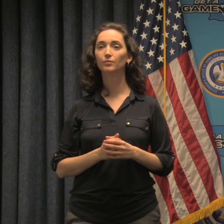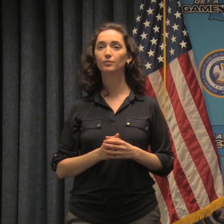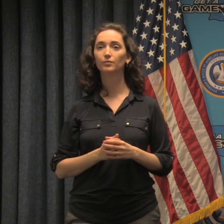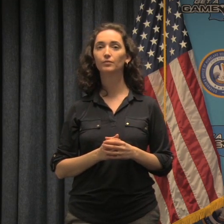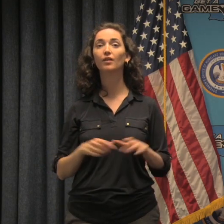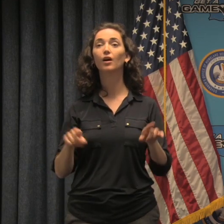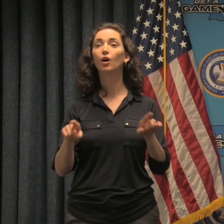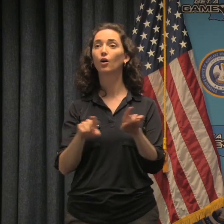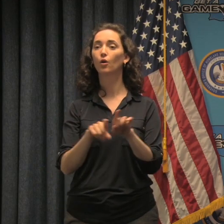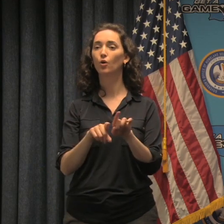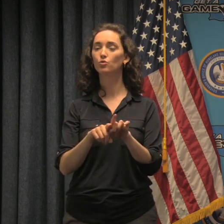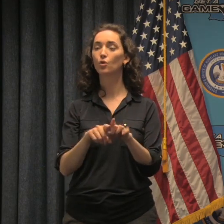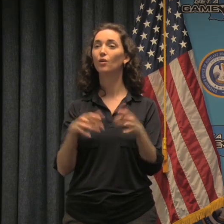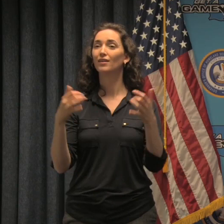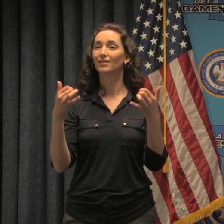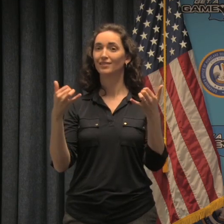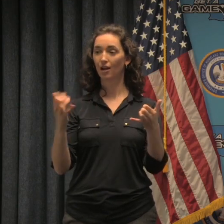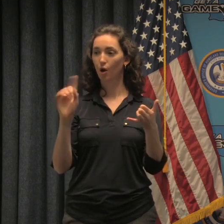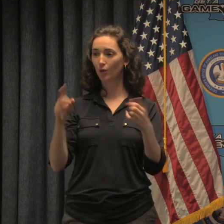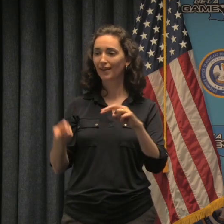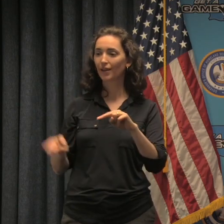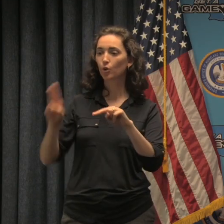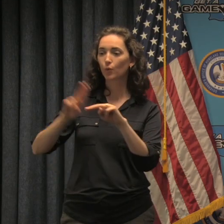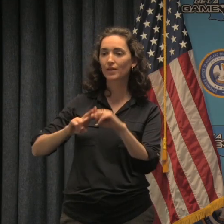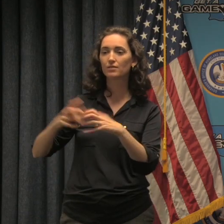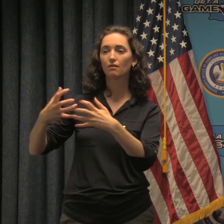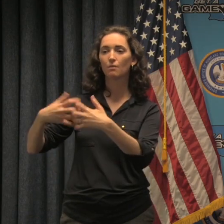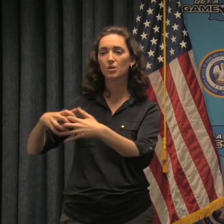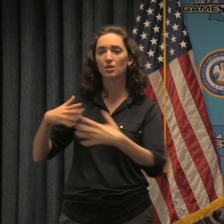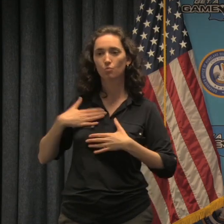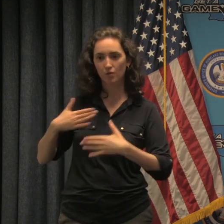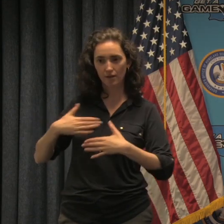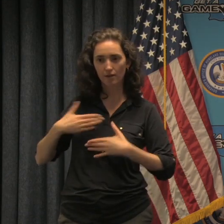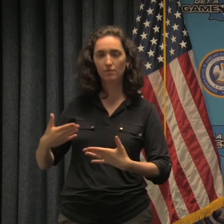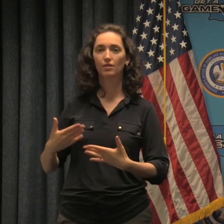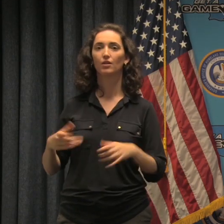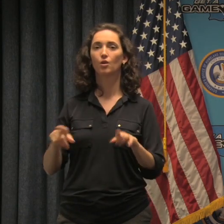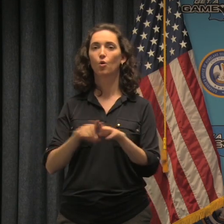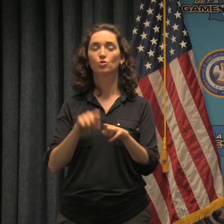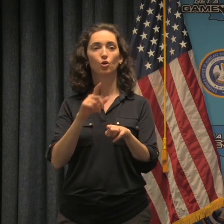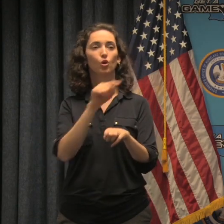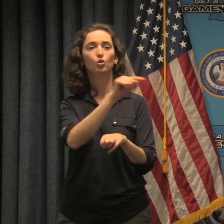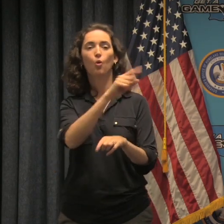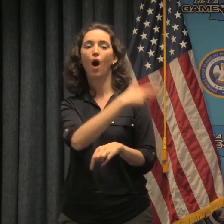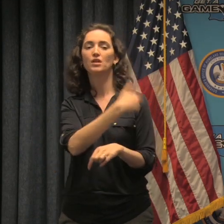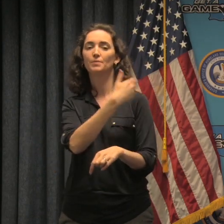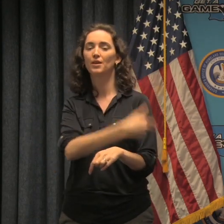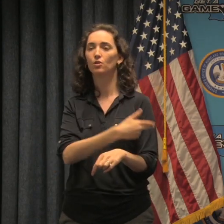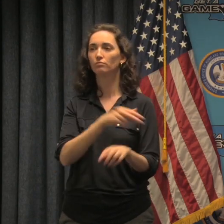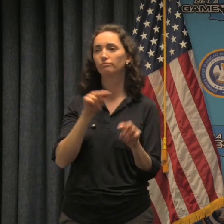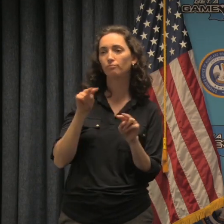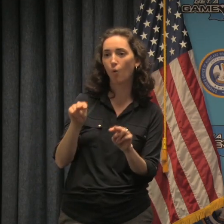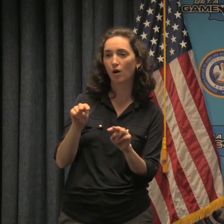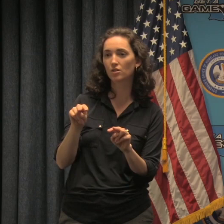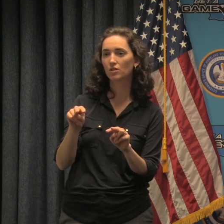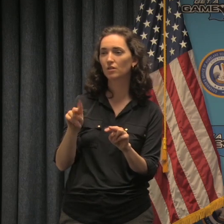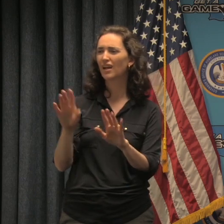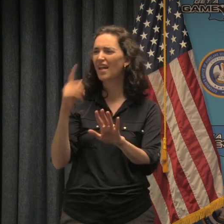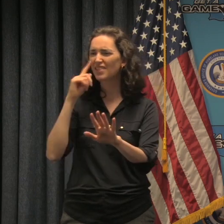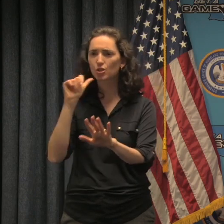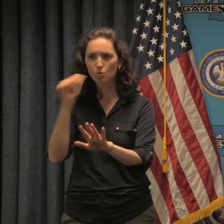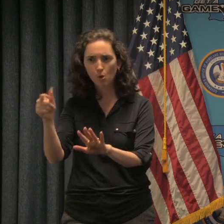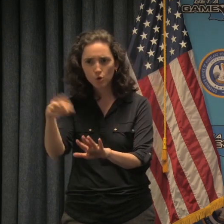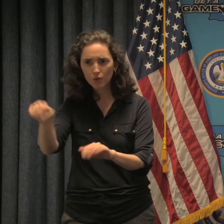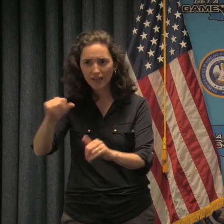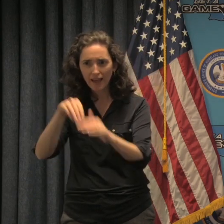now as it relates to ventilators and our medical monitoring hospital, which, by the way, I think is going to be open for you all tomorrow